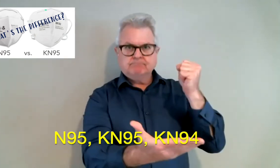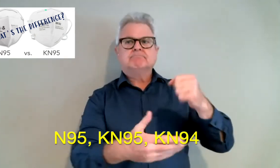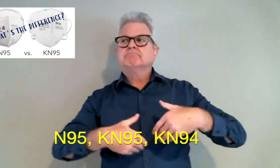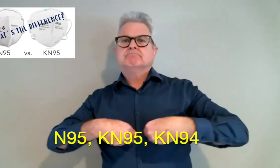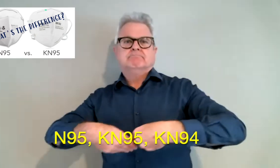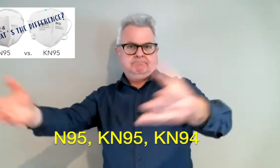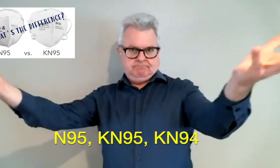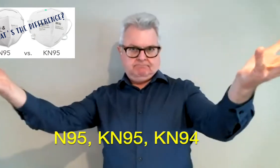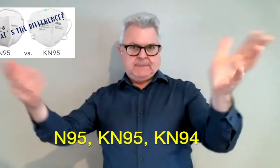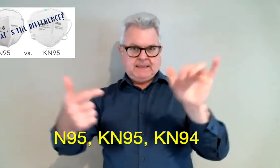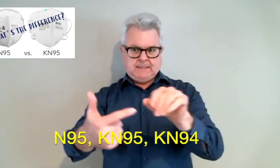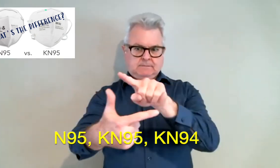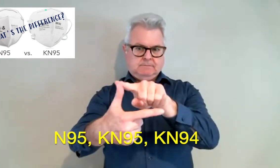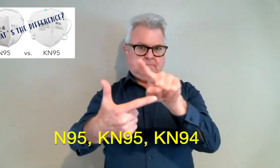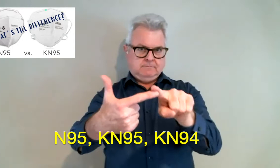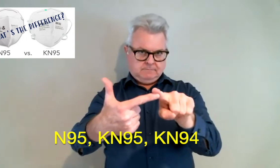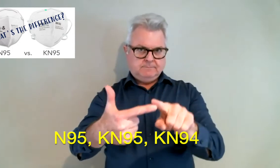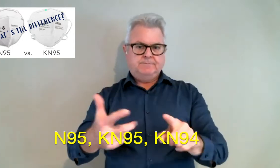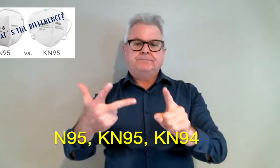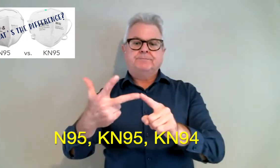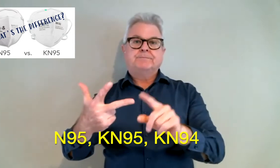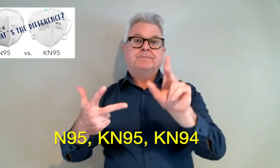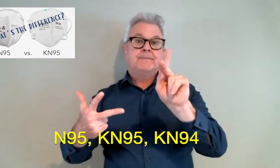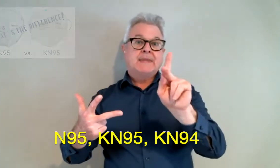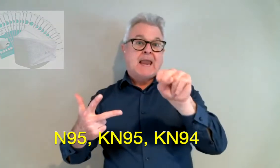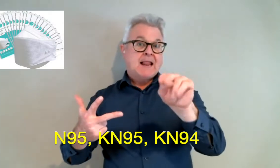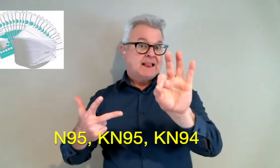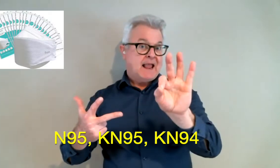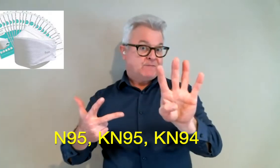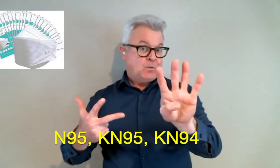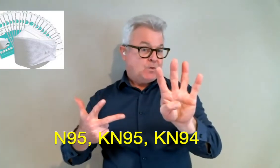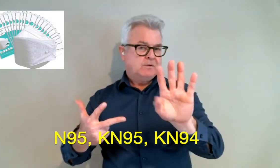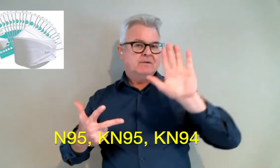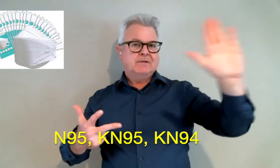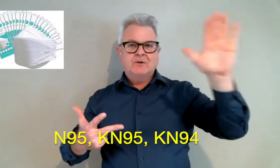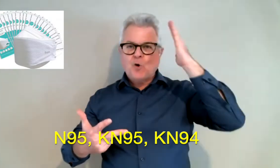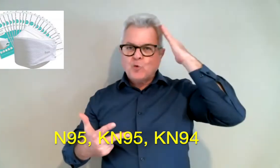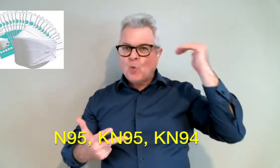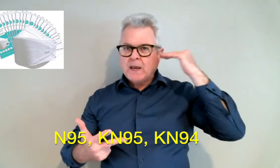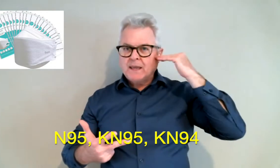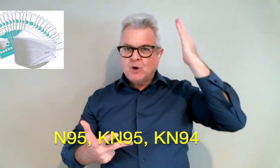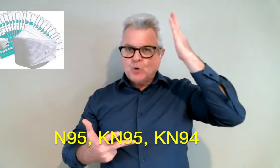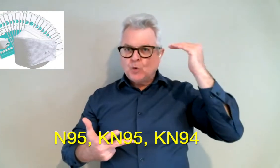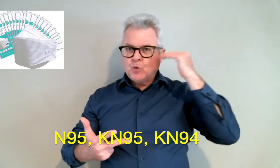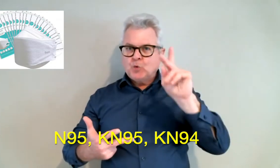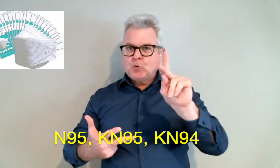And they have met the seal of approval. The third one, which is the KF94,